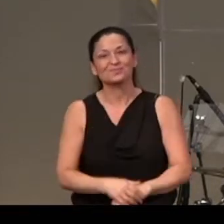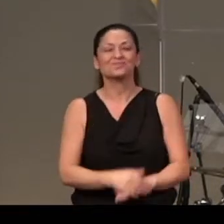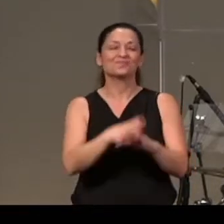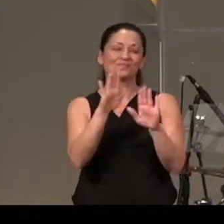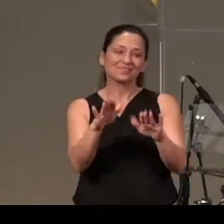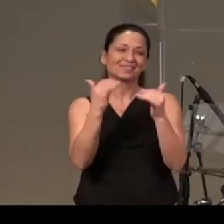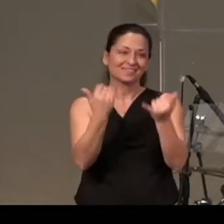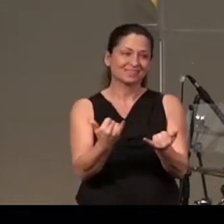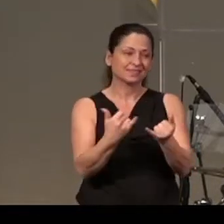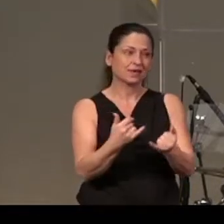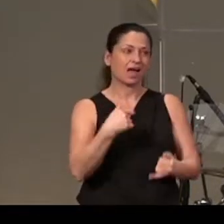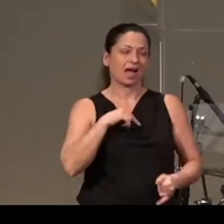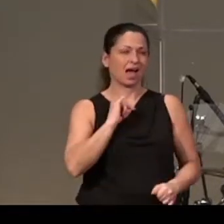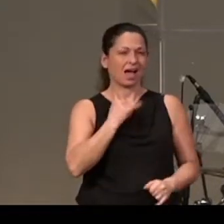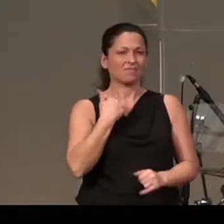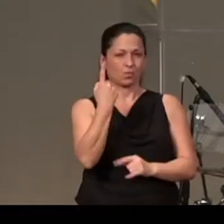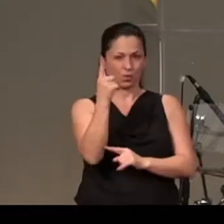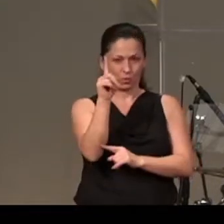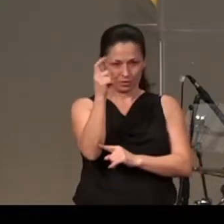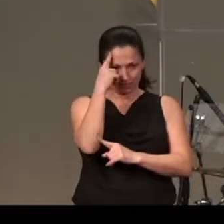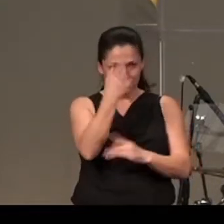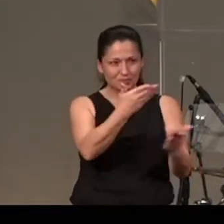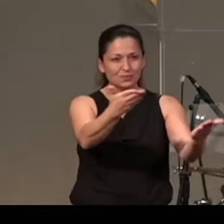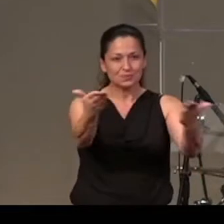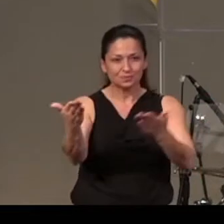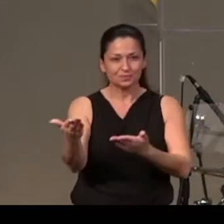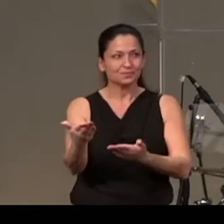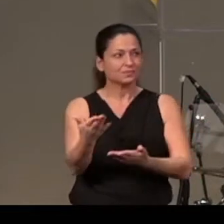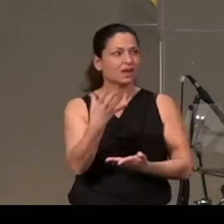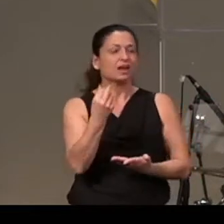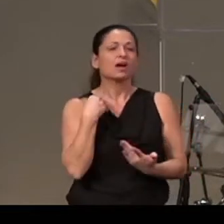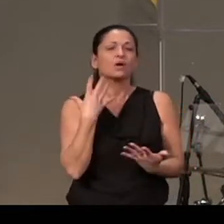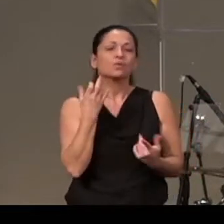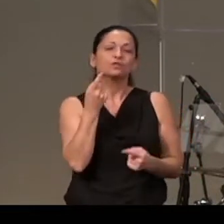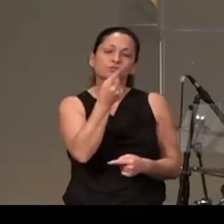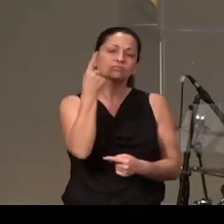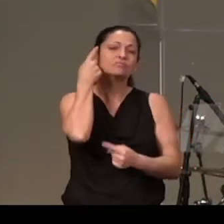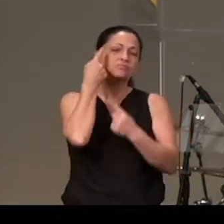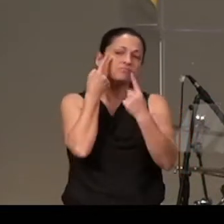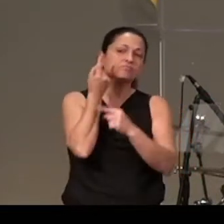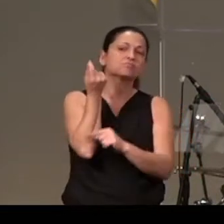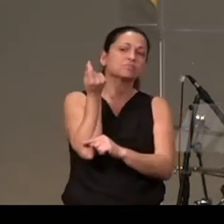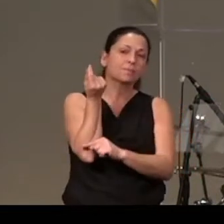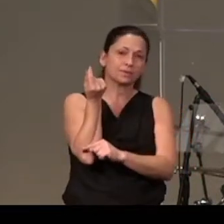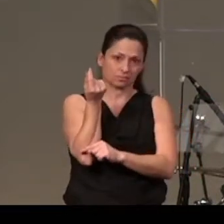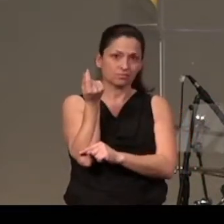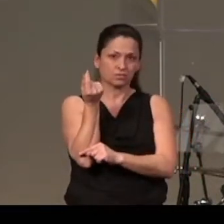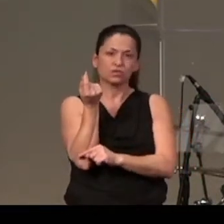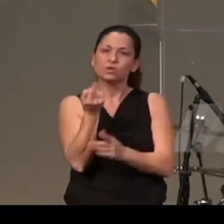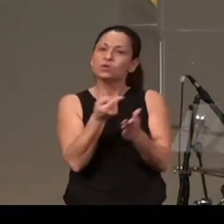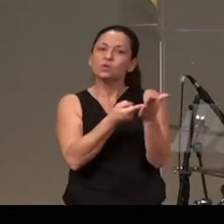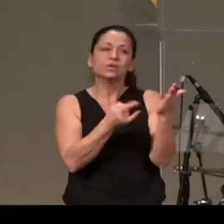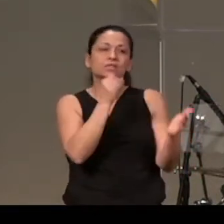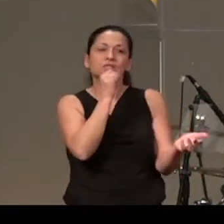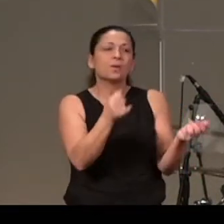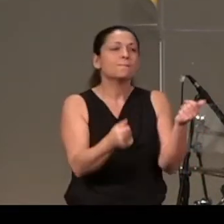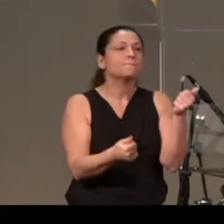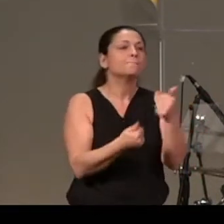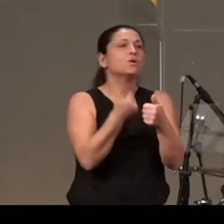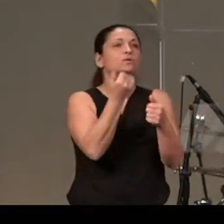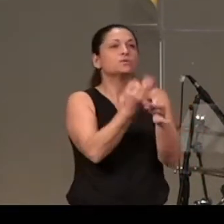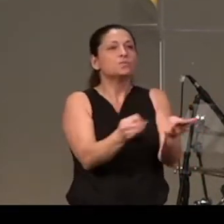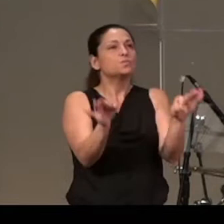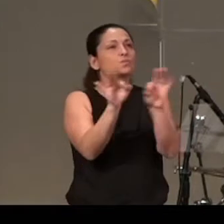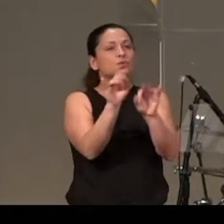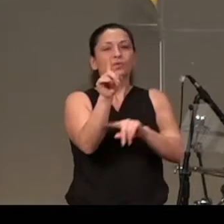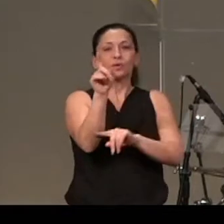Now, I've got a question for you, and I want you to ponder it a little bit. What is the most important question